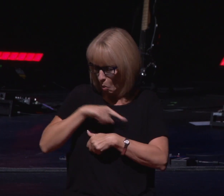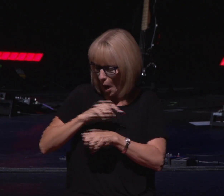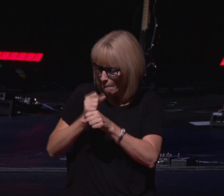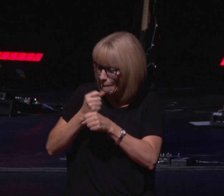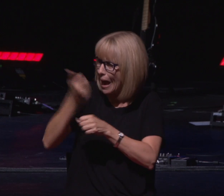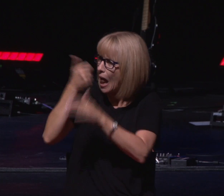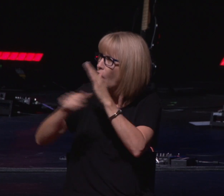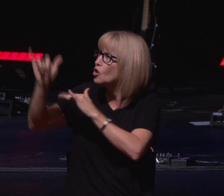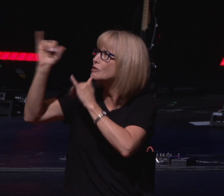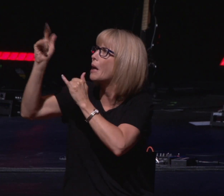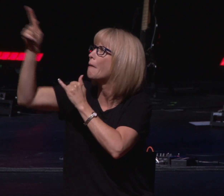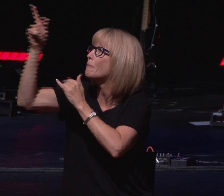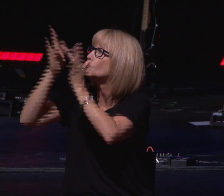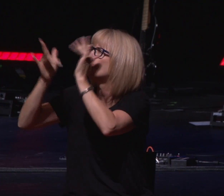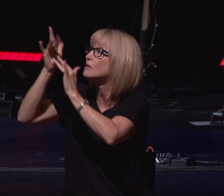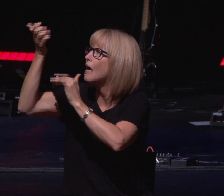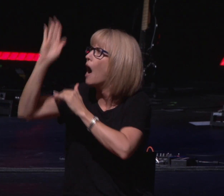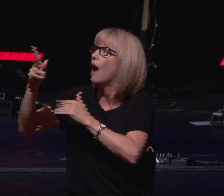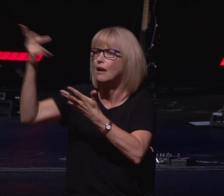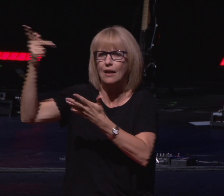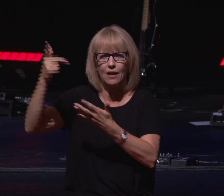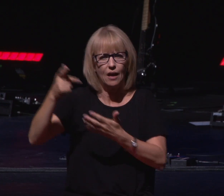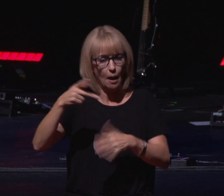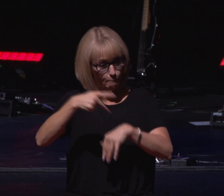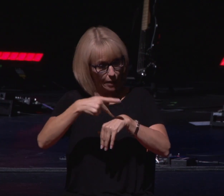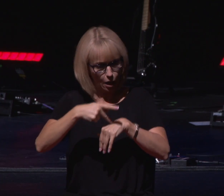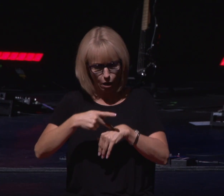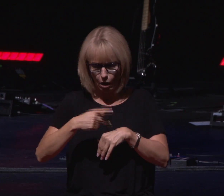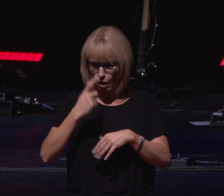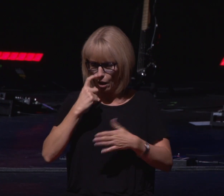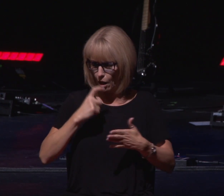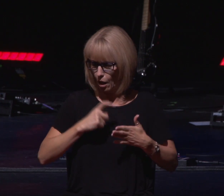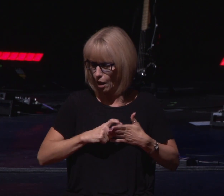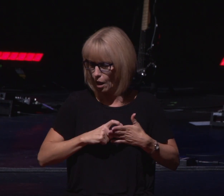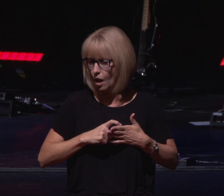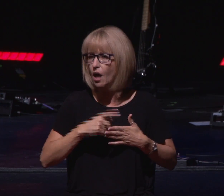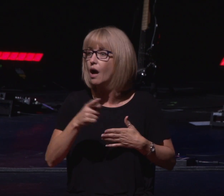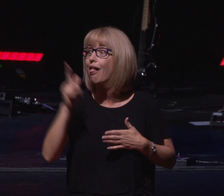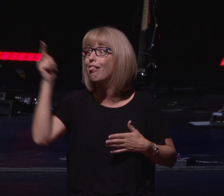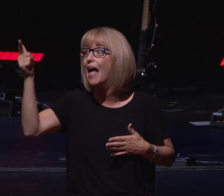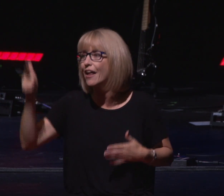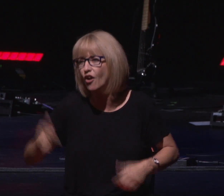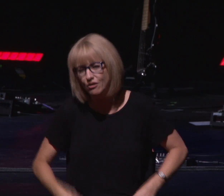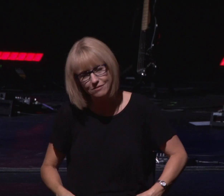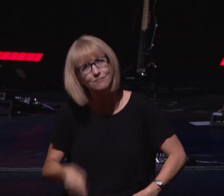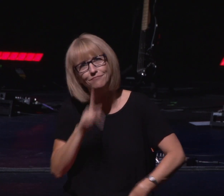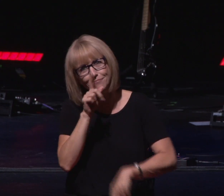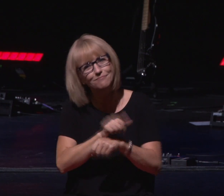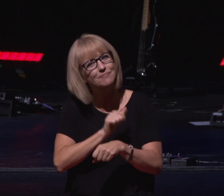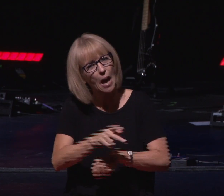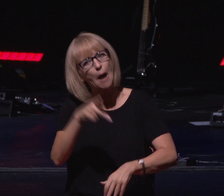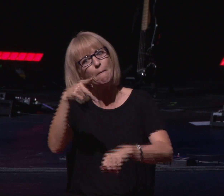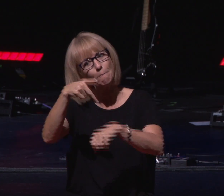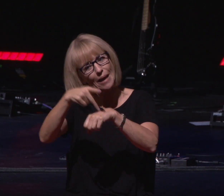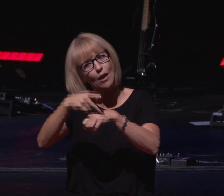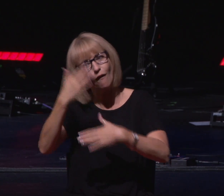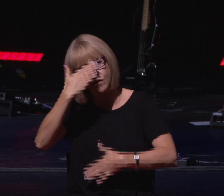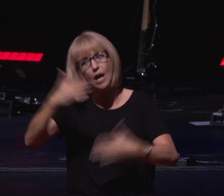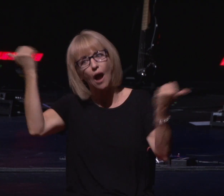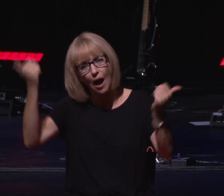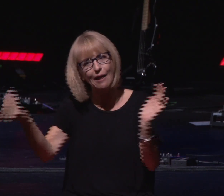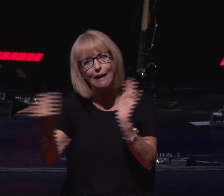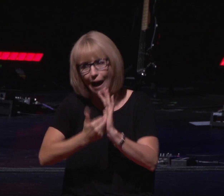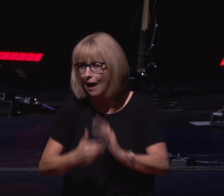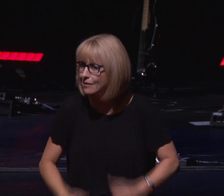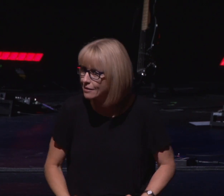goes, "Oh, I've got to understand." But we see later in the same book, as we read along, Peter forgot about that. He slips up. And we can sit in this room and say, that's